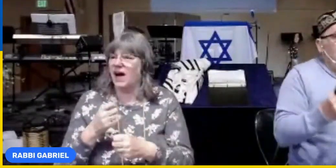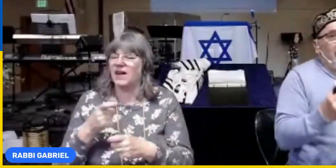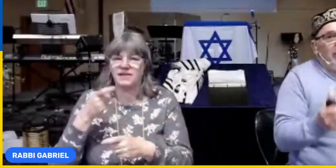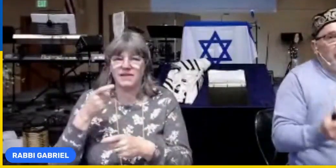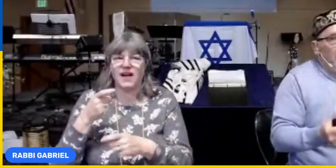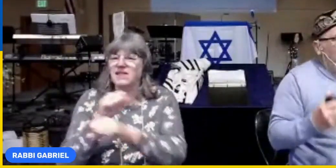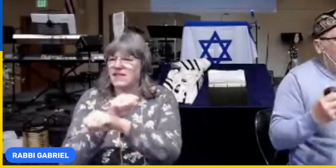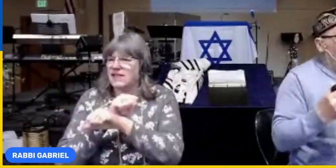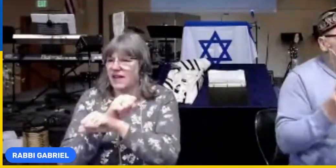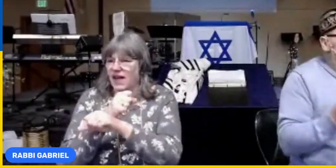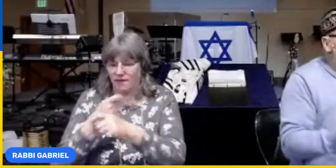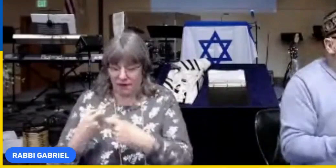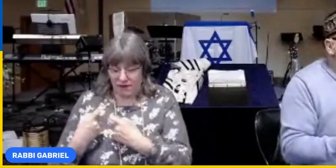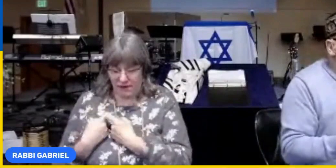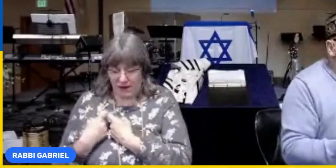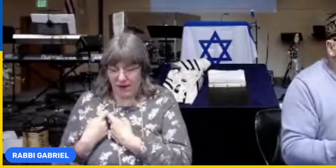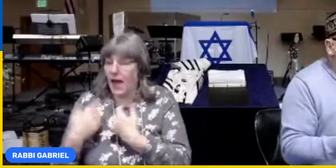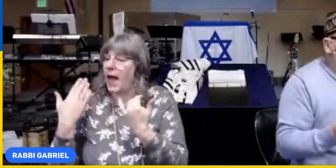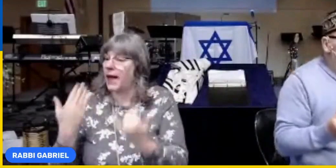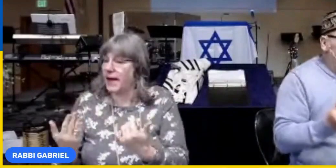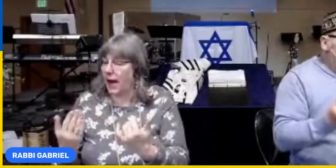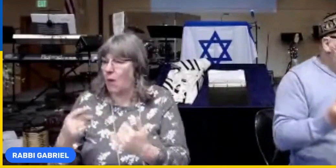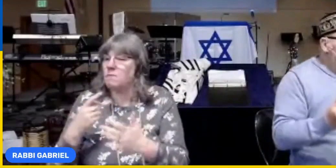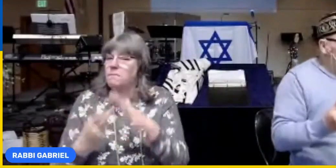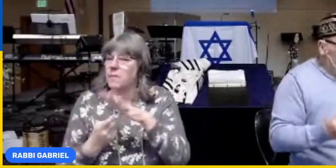Now, Paul is going to do a self-analysis.